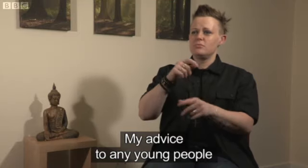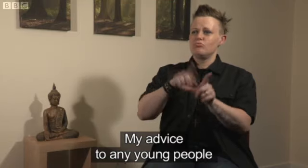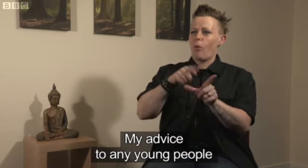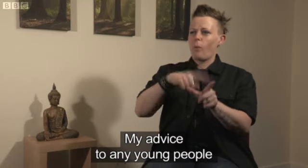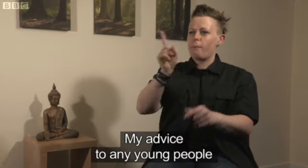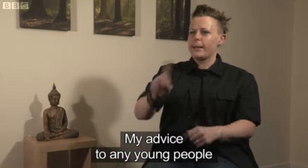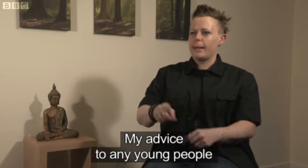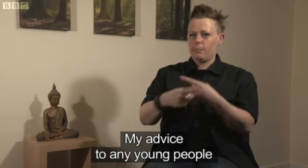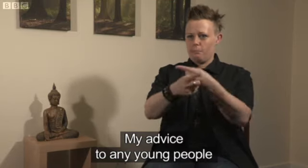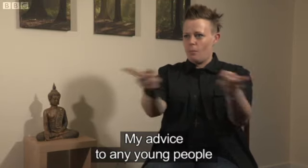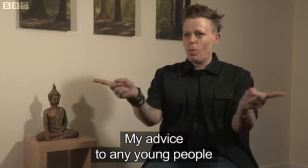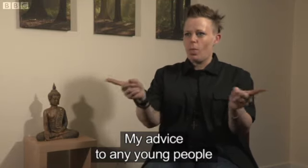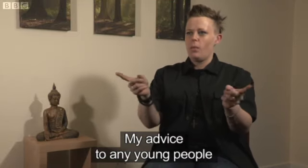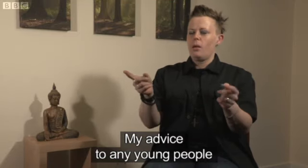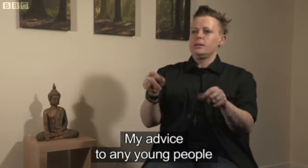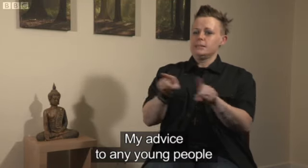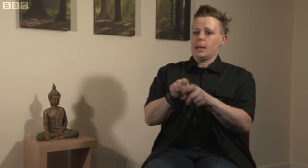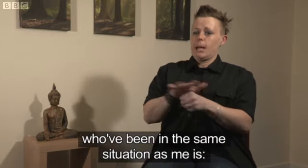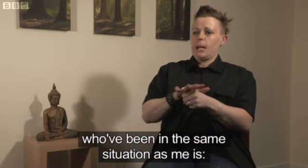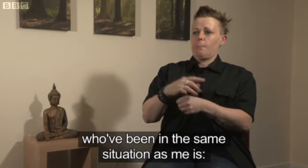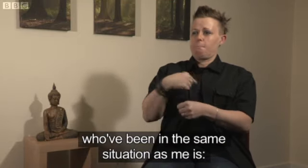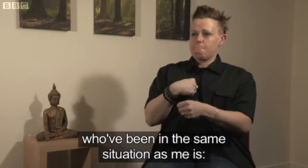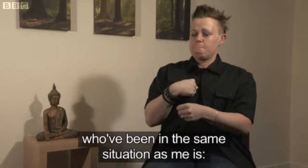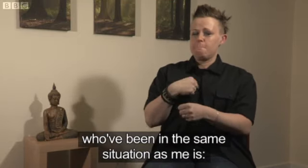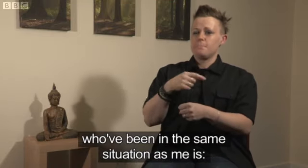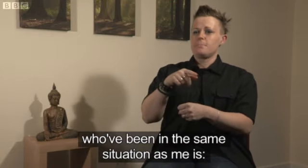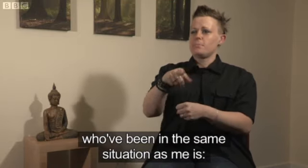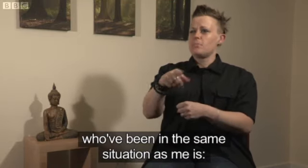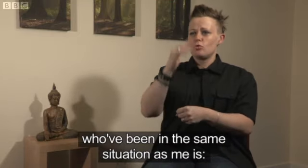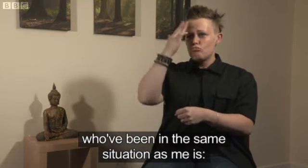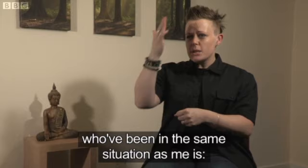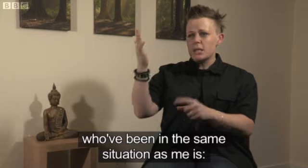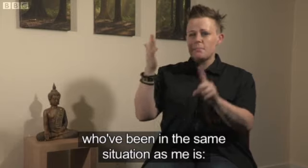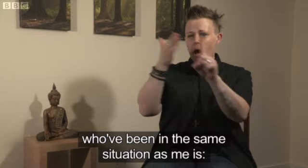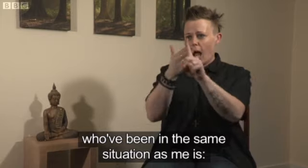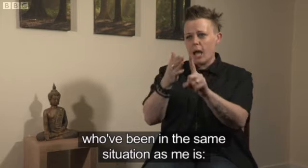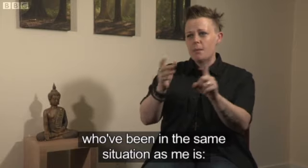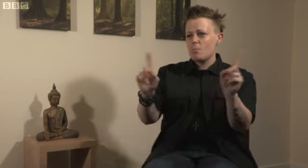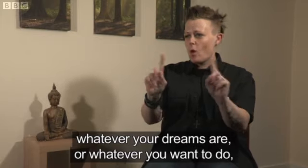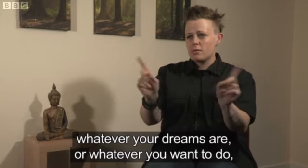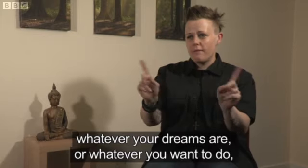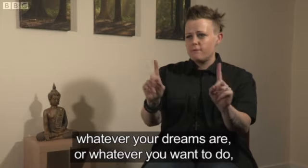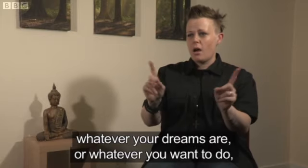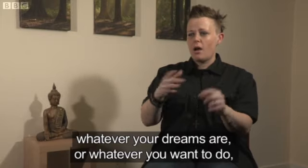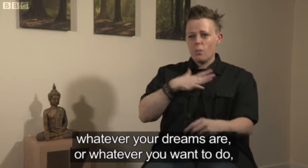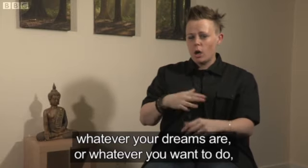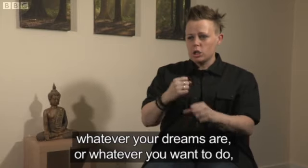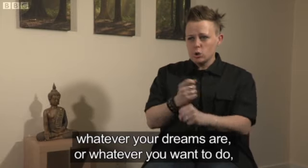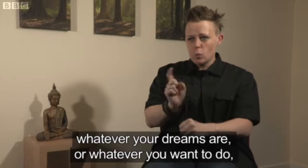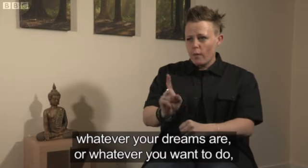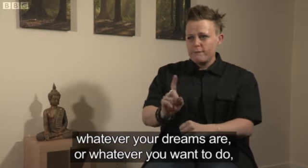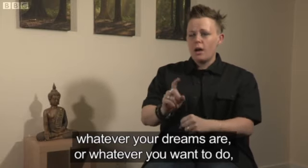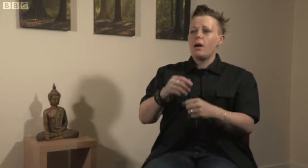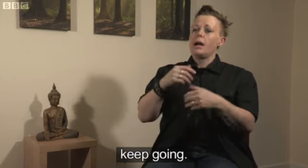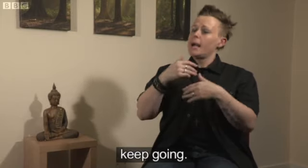My advice to any young people who've been in the same situation as me is whatever your dreams are or whatever you want to do, keep